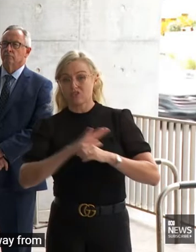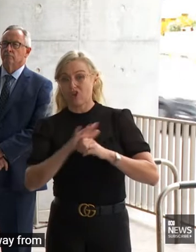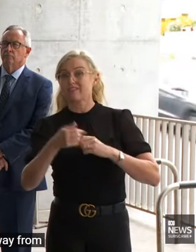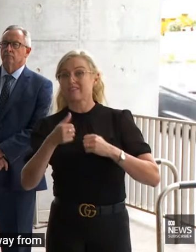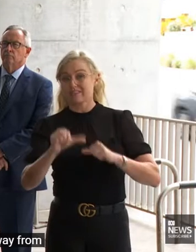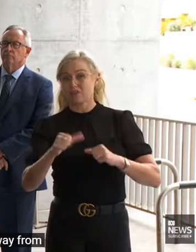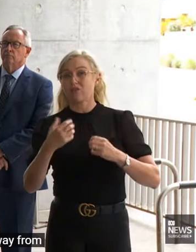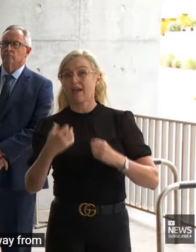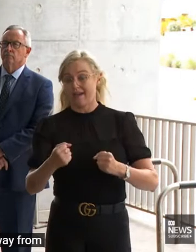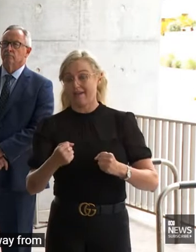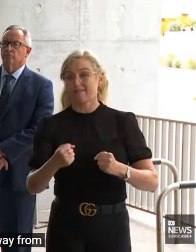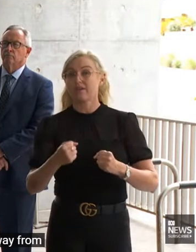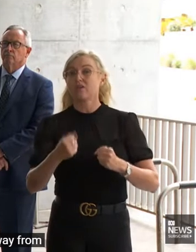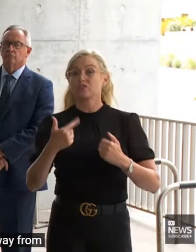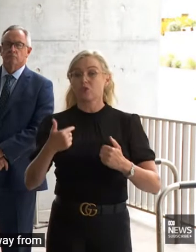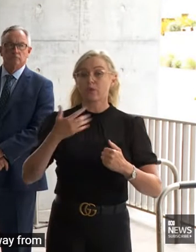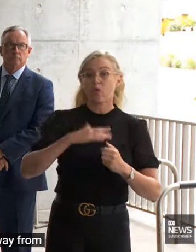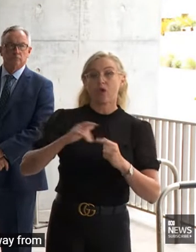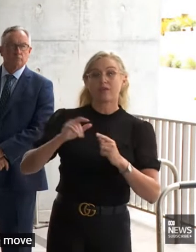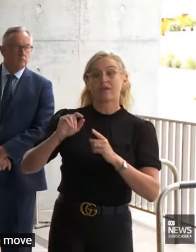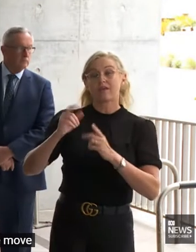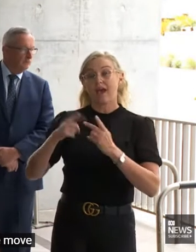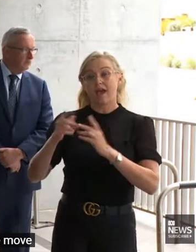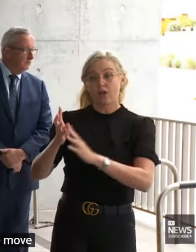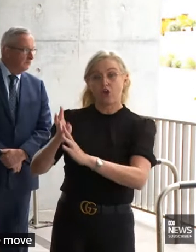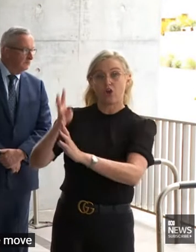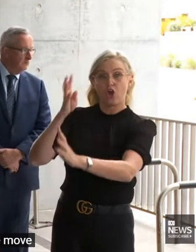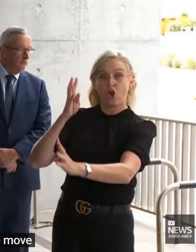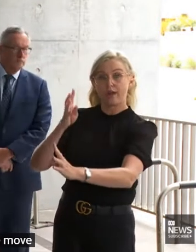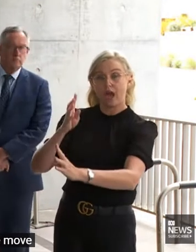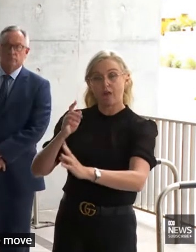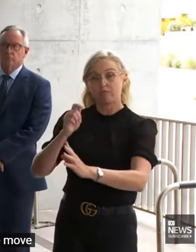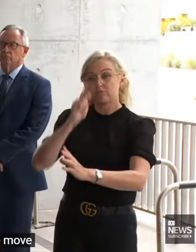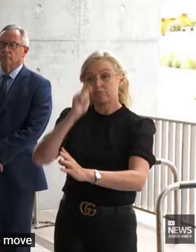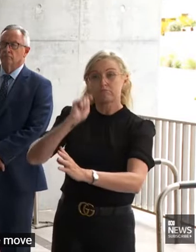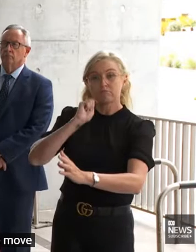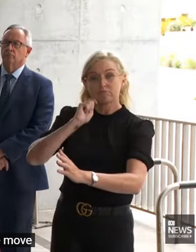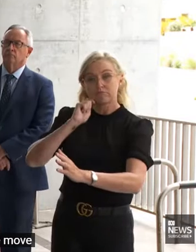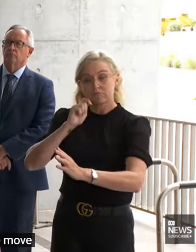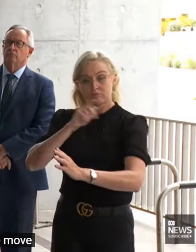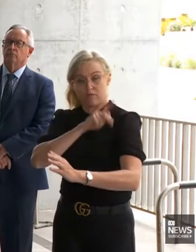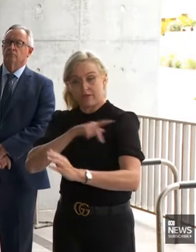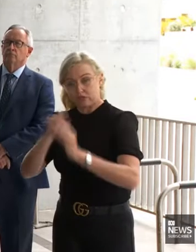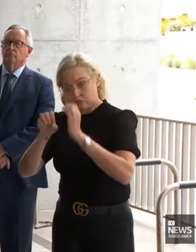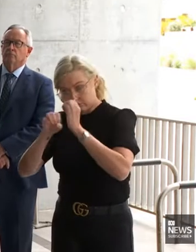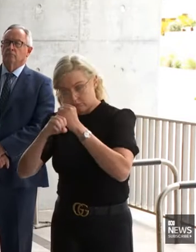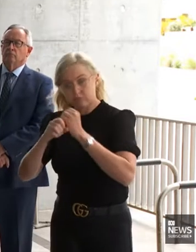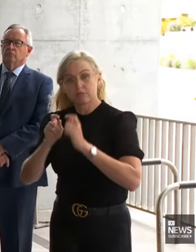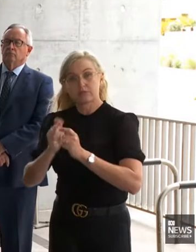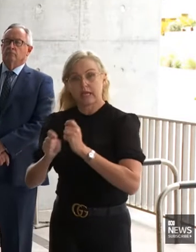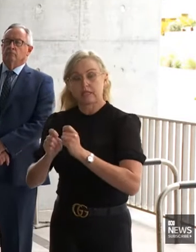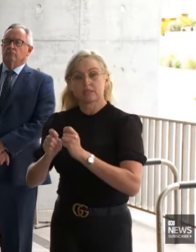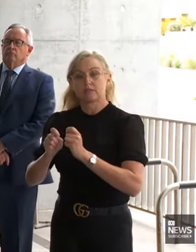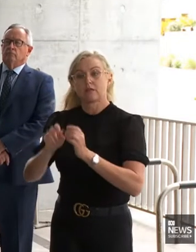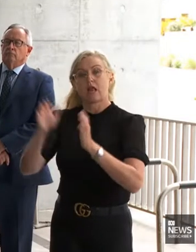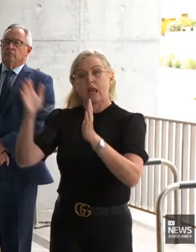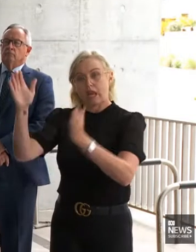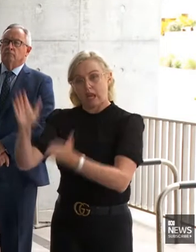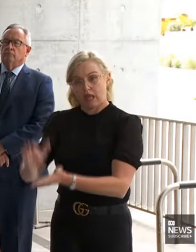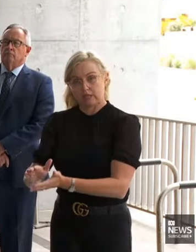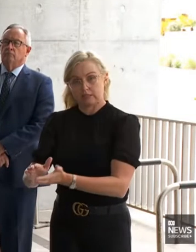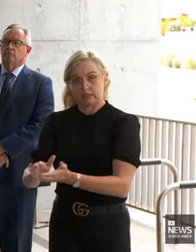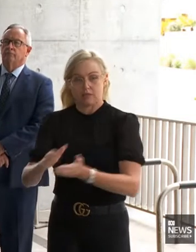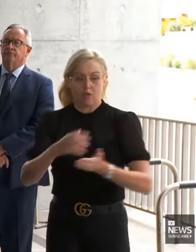from PCR testing, and as we move through these next challenges, that we'll move to a greater sense of personal responsibility